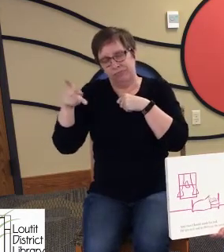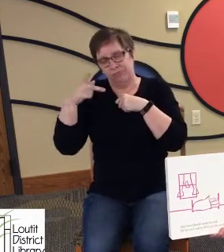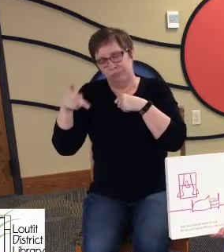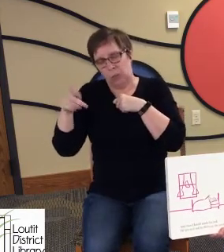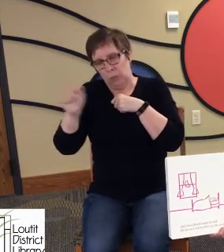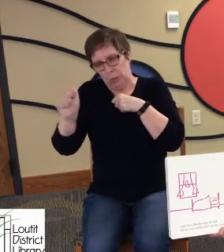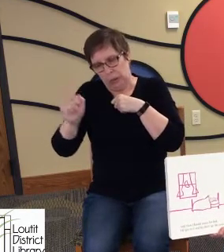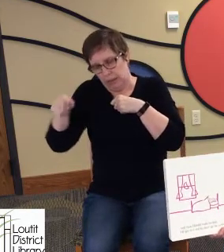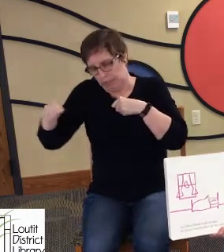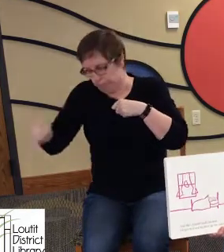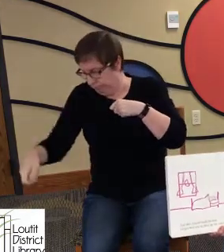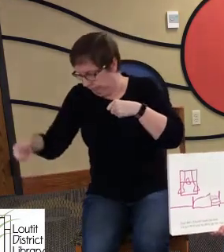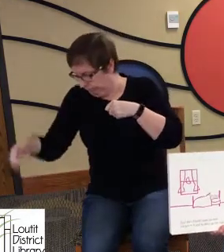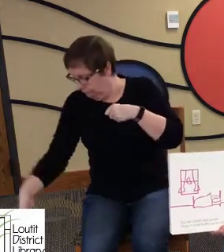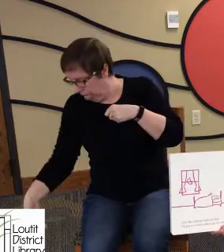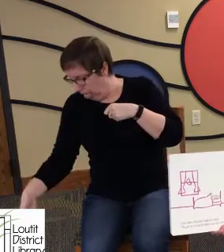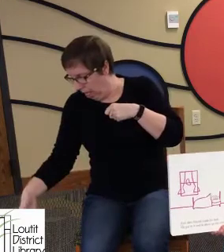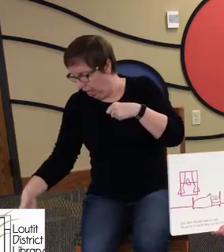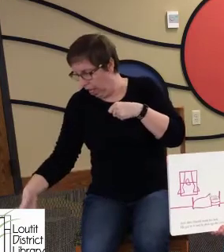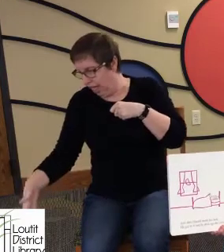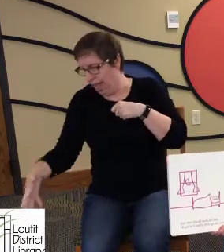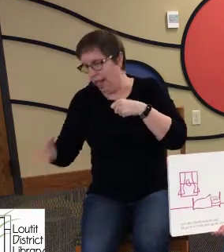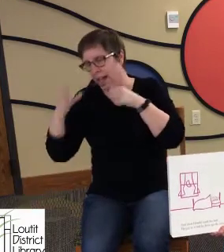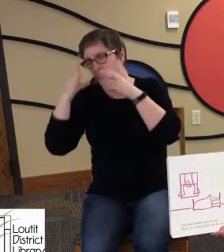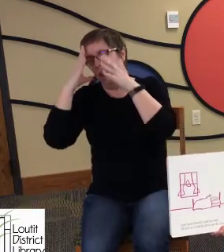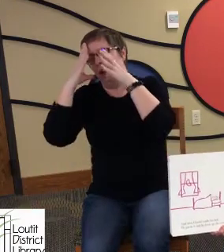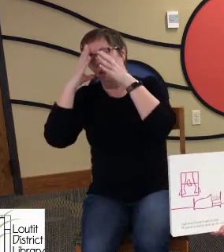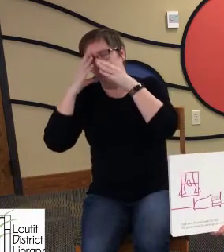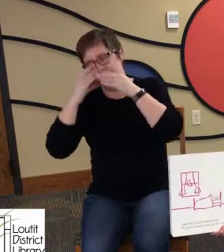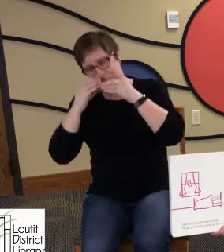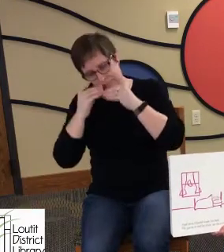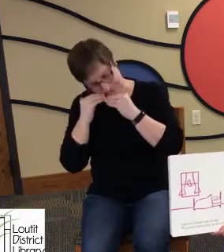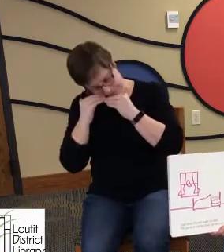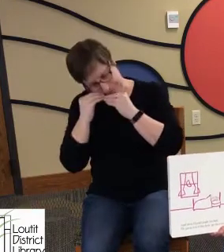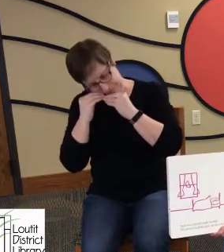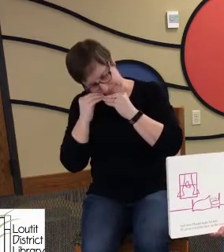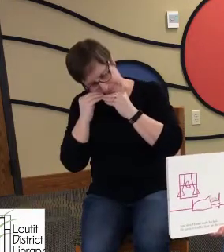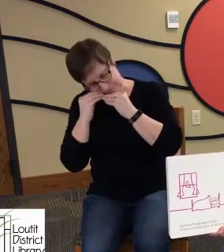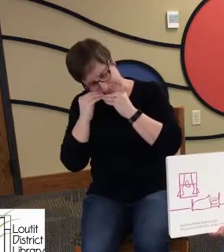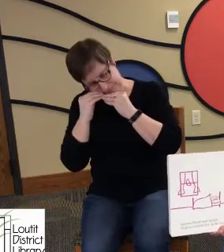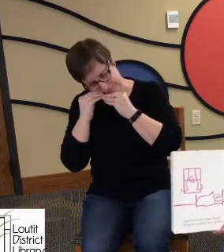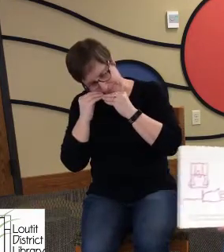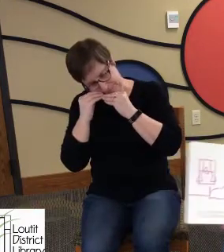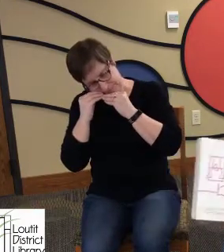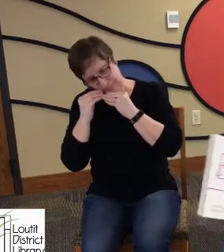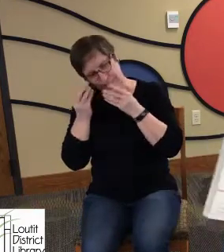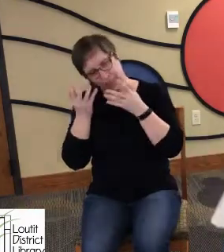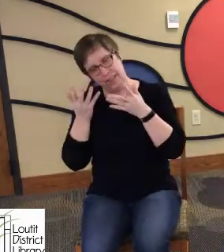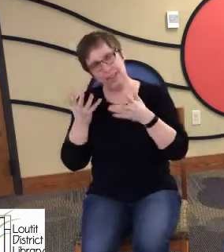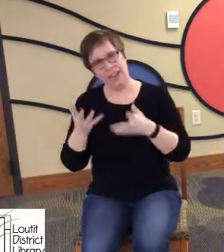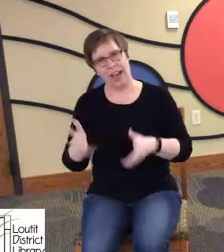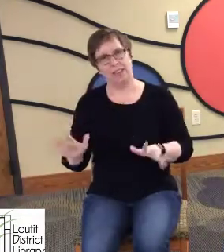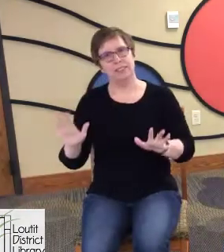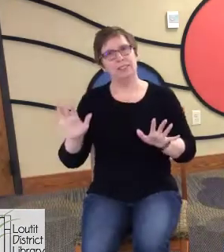on the floor and Harold dropped off to sleep. The end.